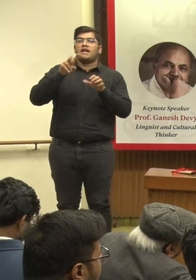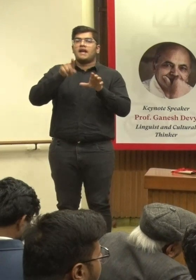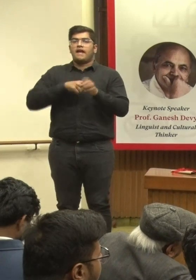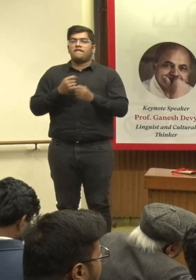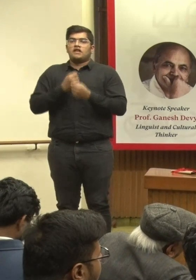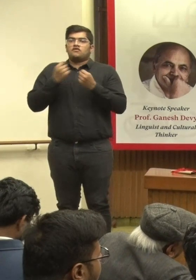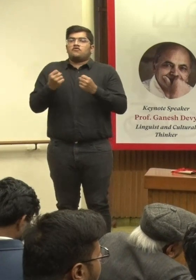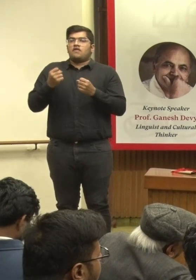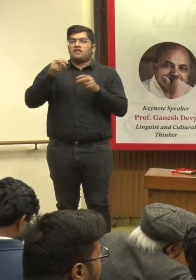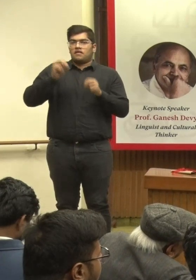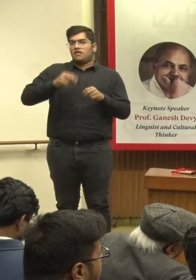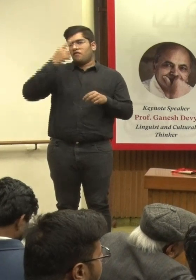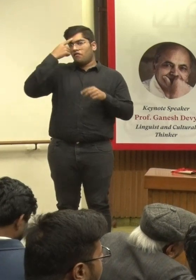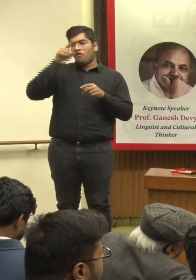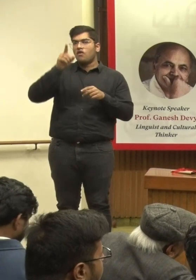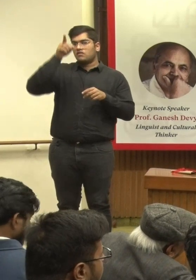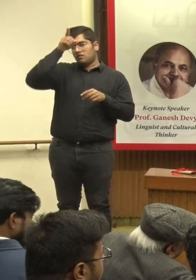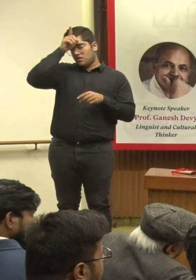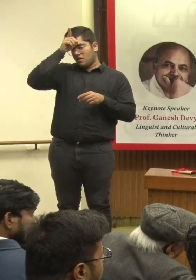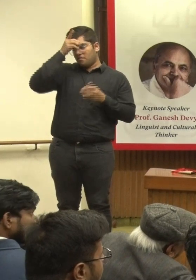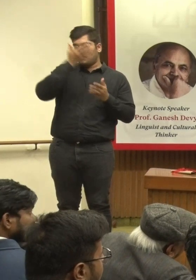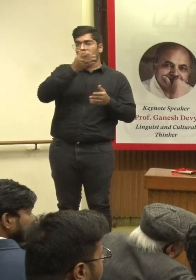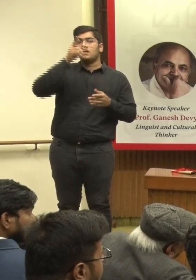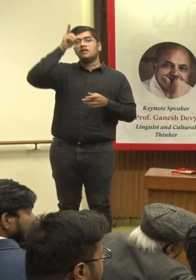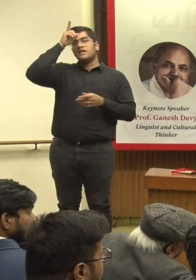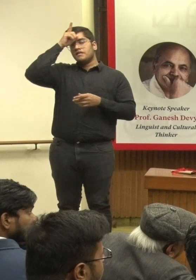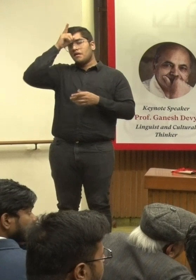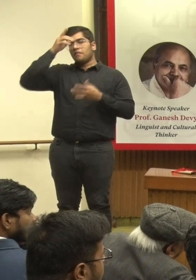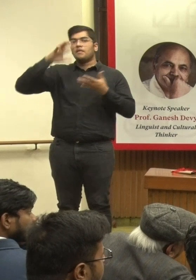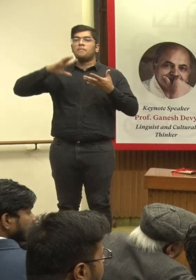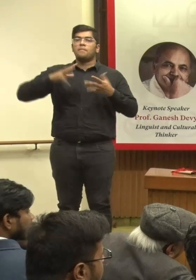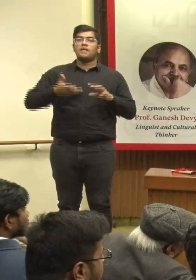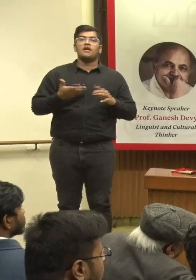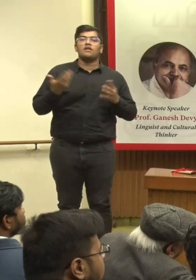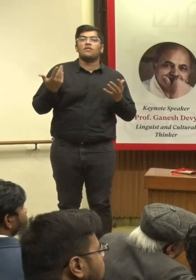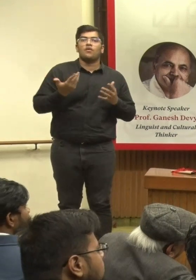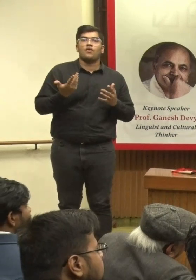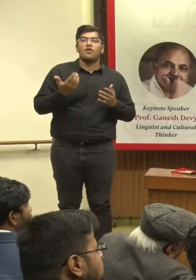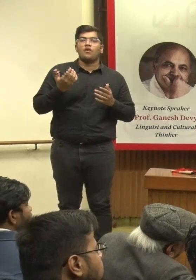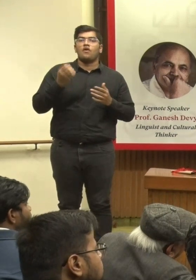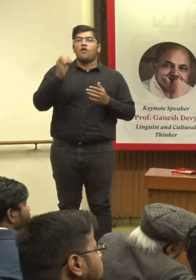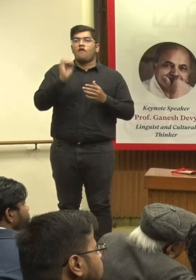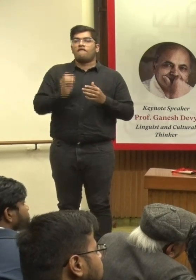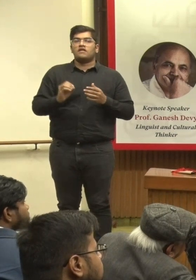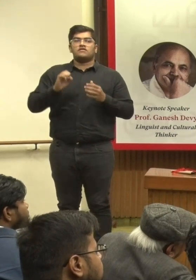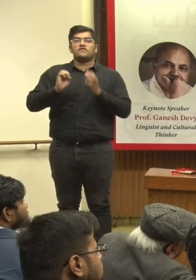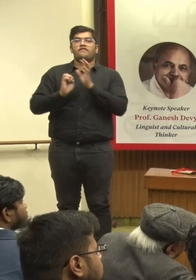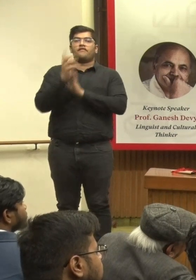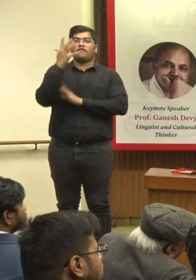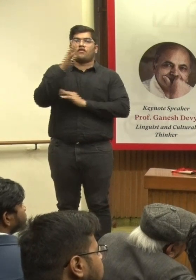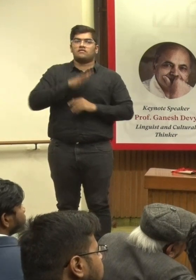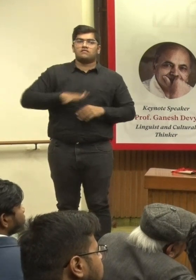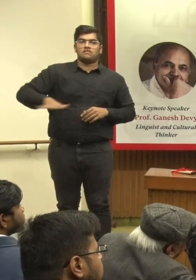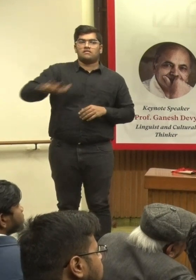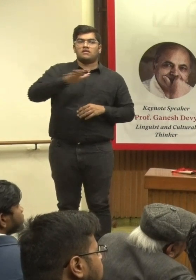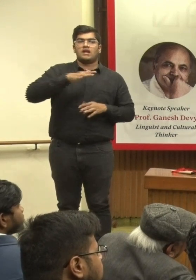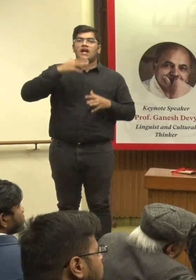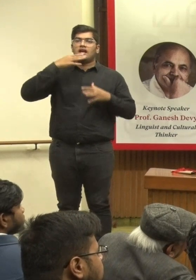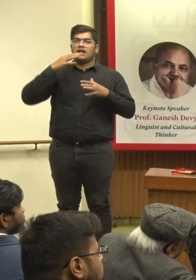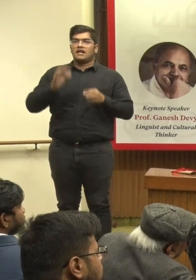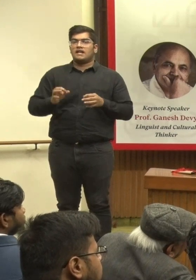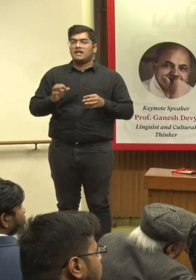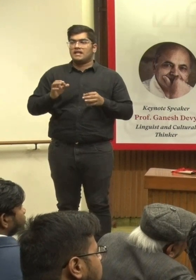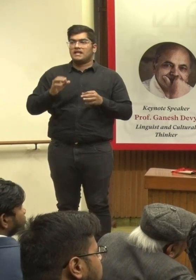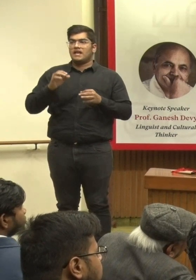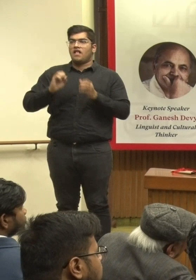strength for Germany. And so Germany created an official forest. A real forest is different